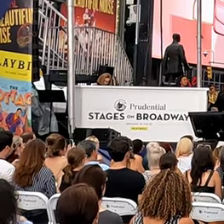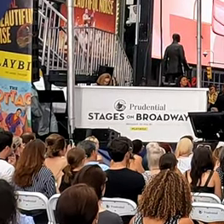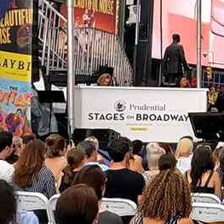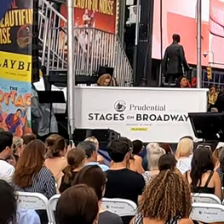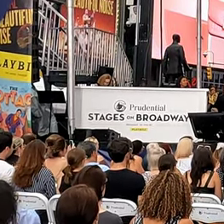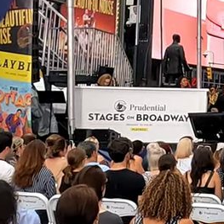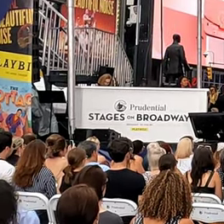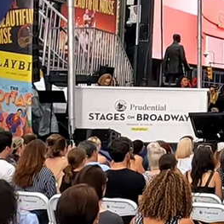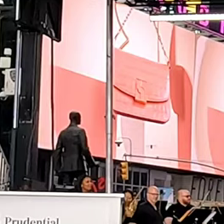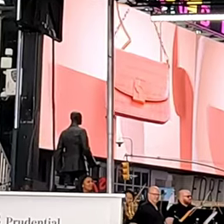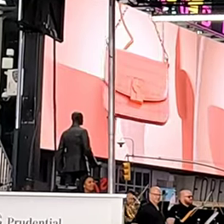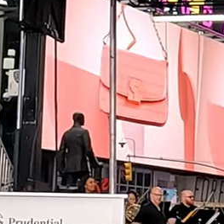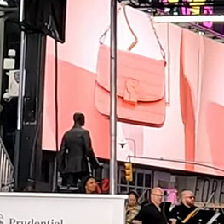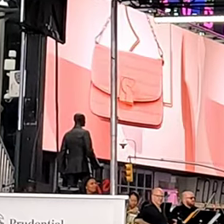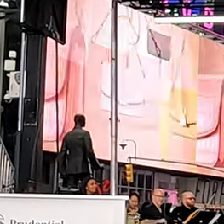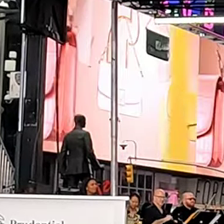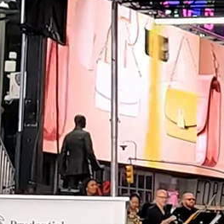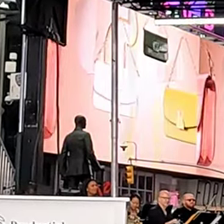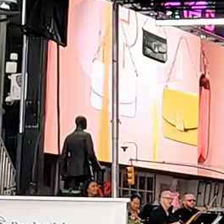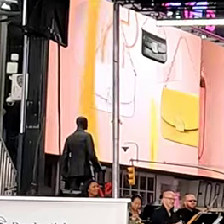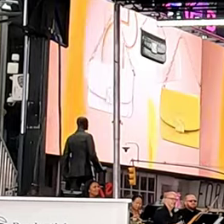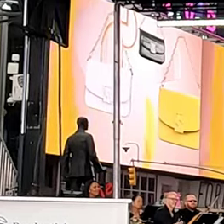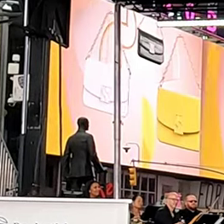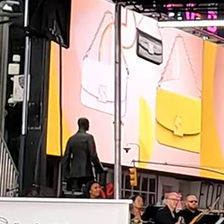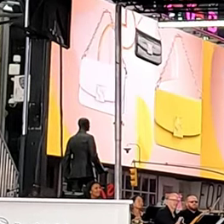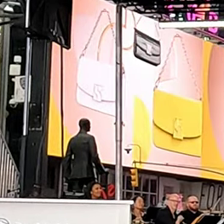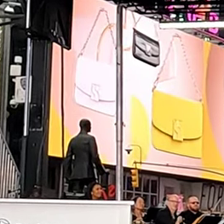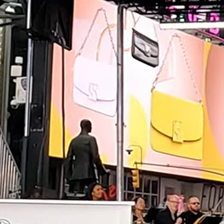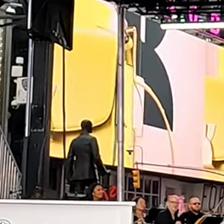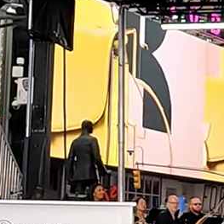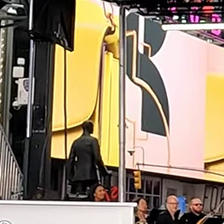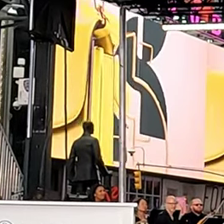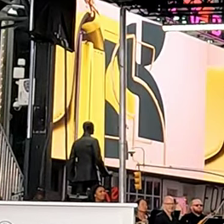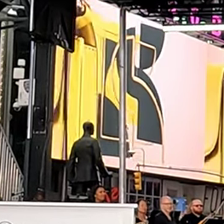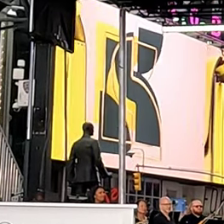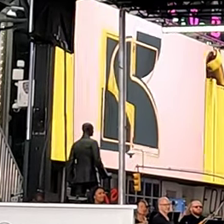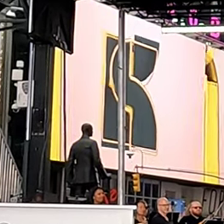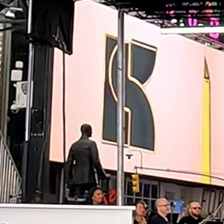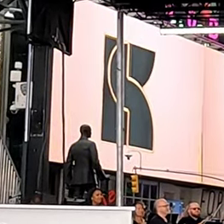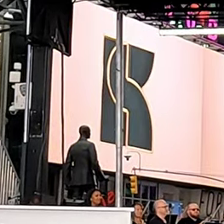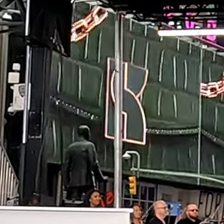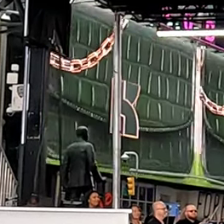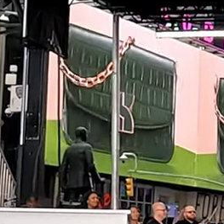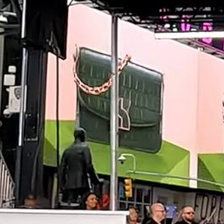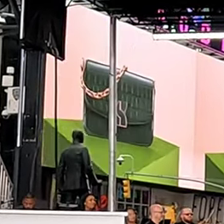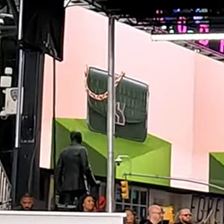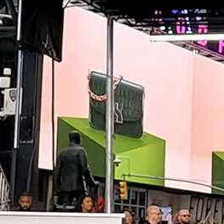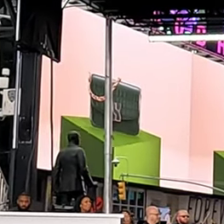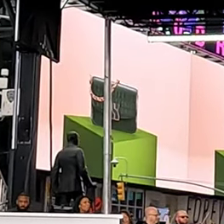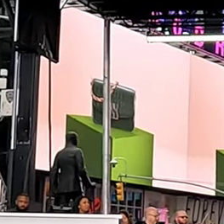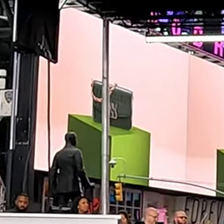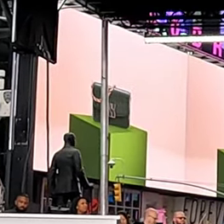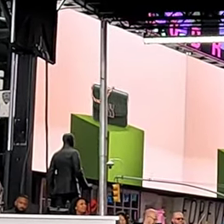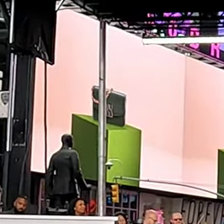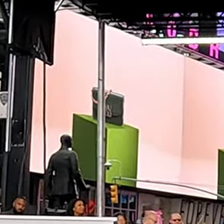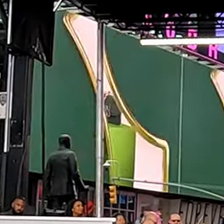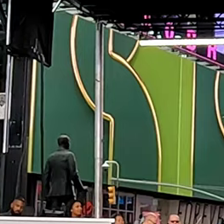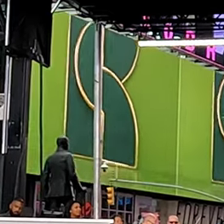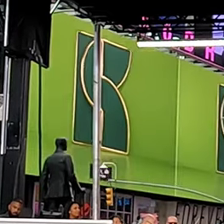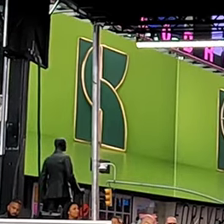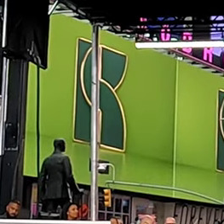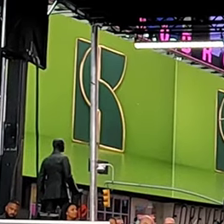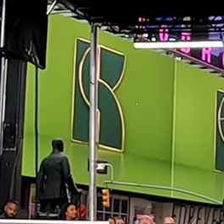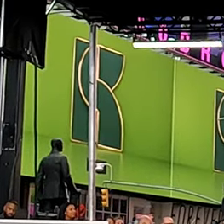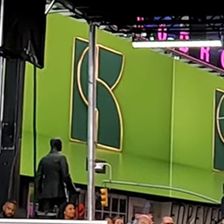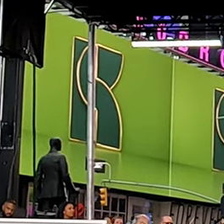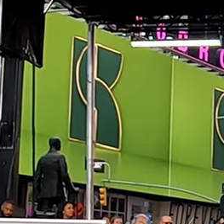singer? Honestly, it has to be my mother. I grew up singing gospel music in church, and I saw her perform, and I knew that I wanted to do something with